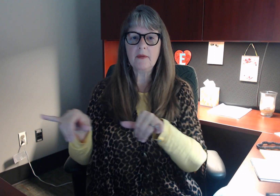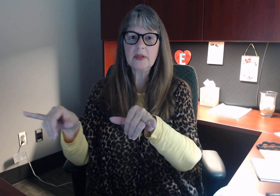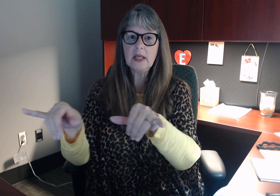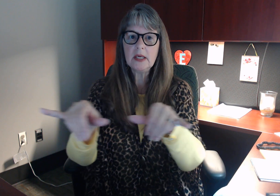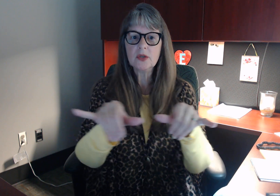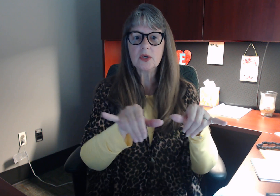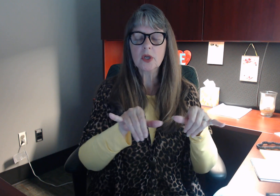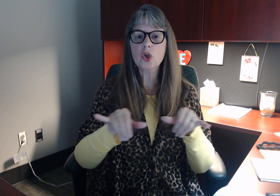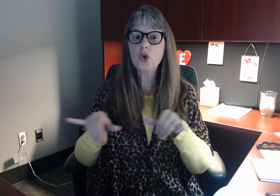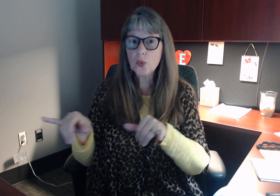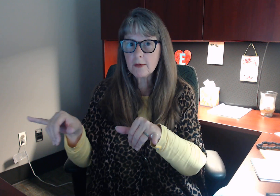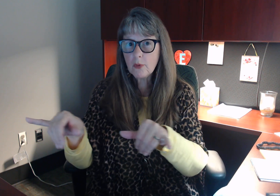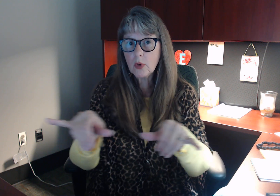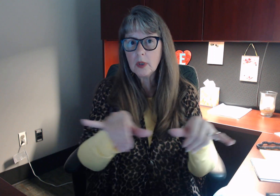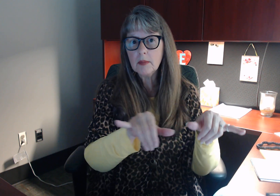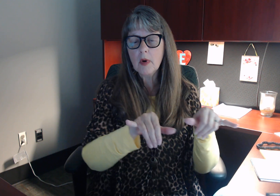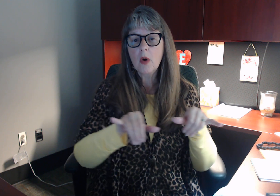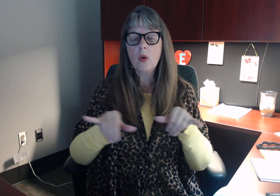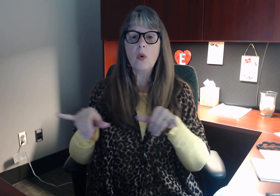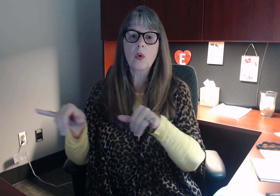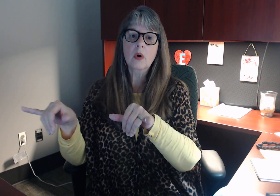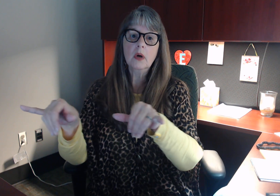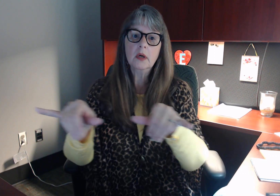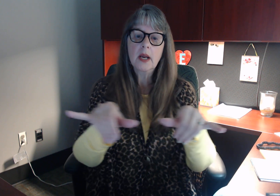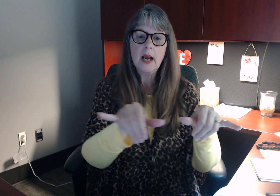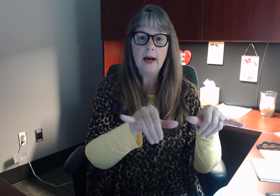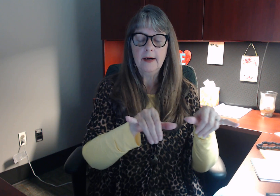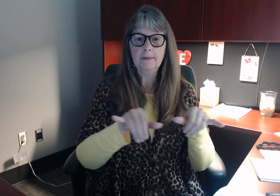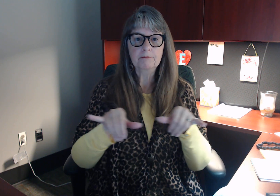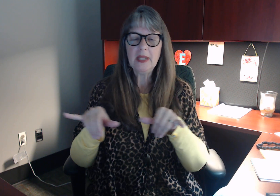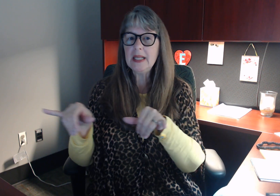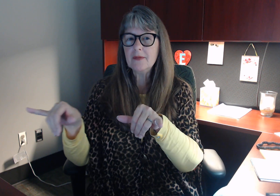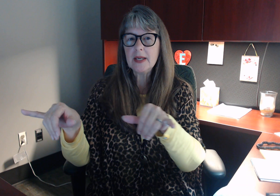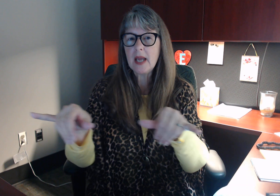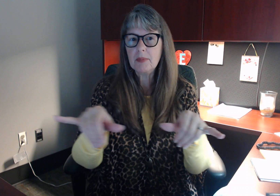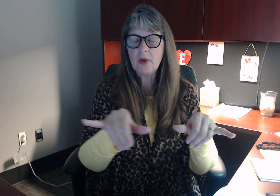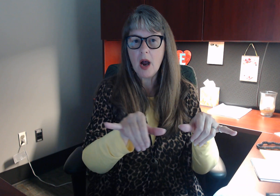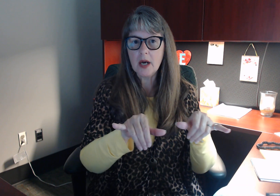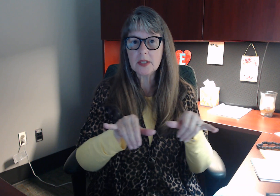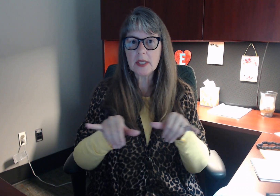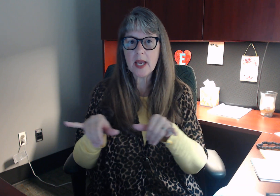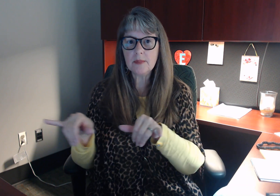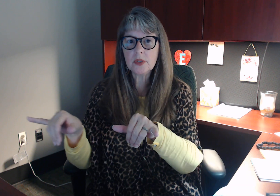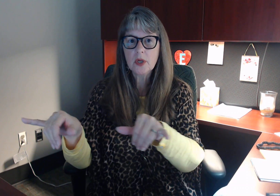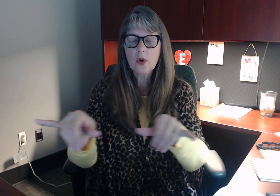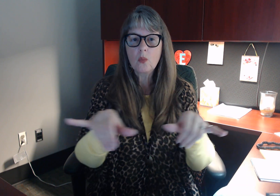everything is uniform, or any of that type of concept